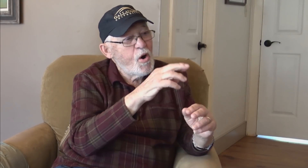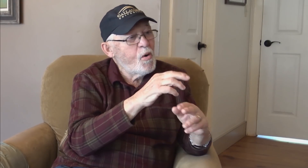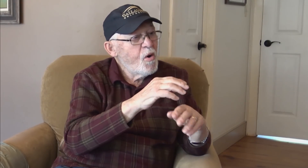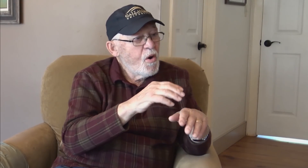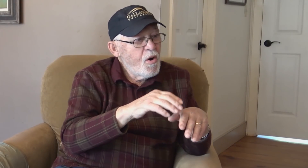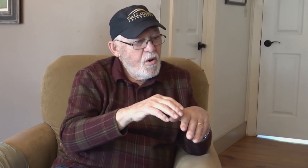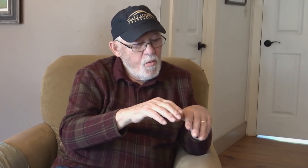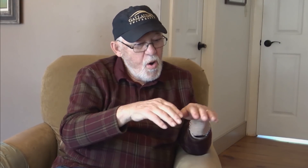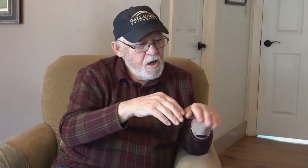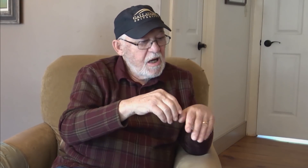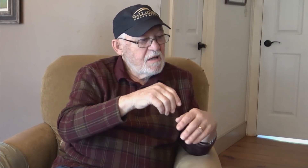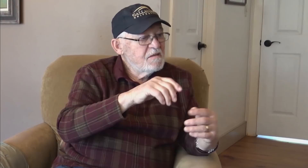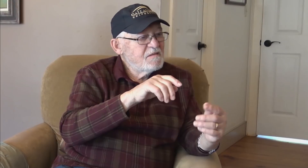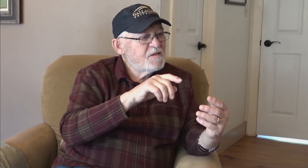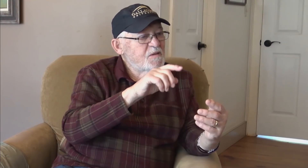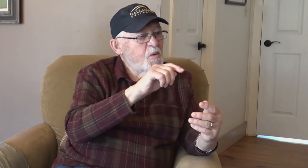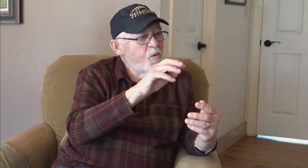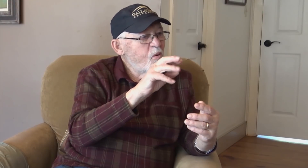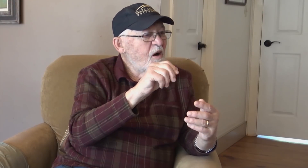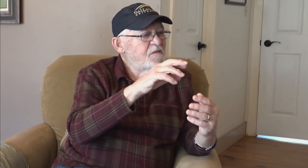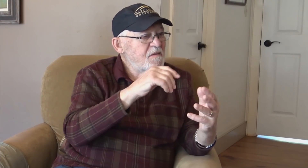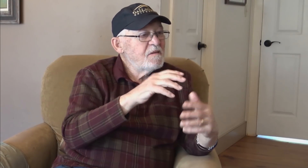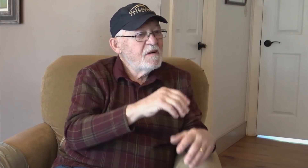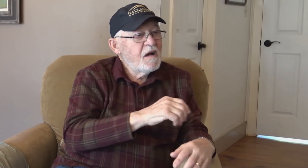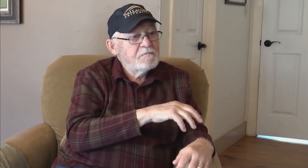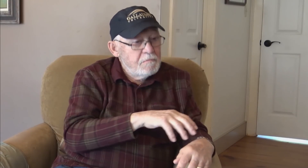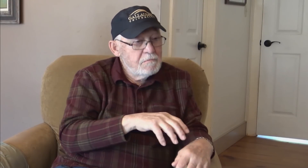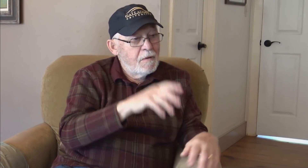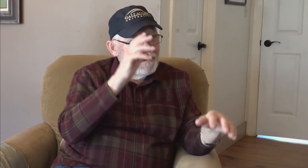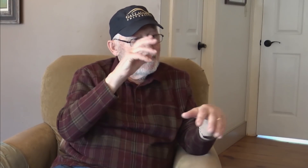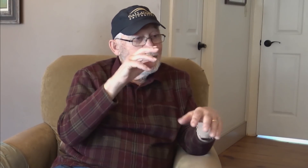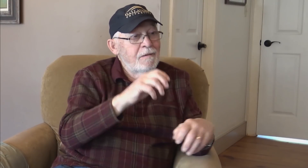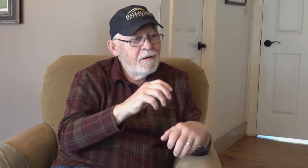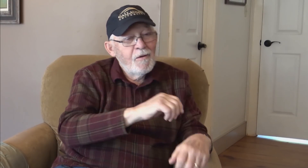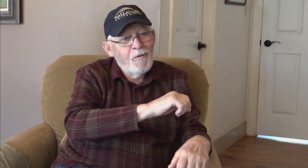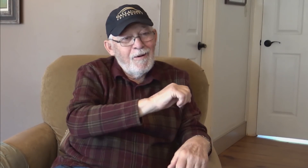We were walking through the gates